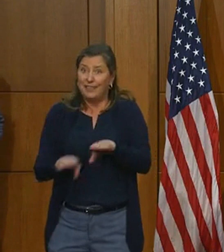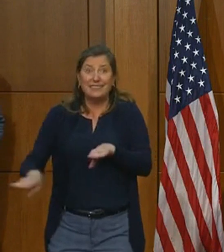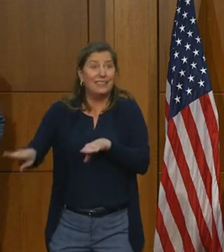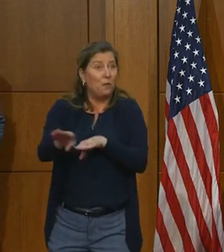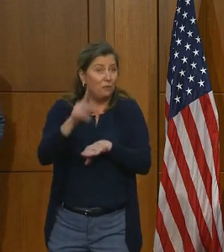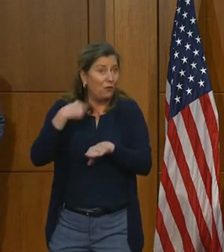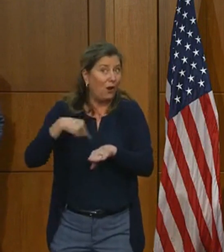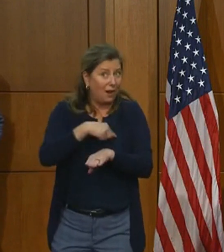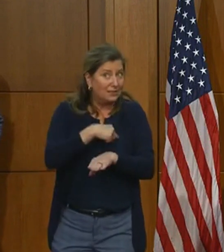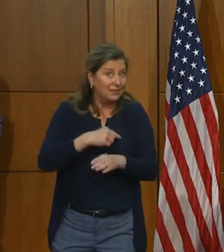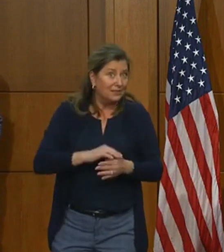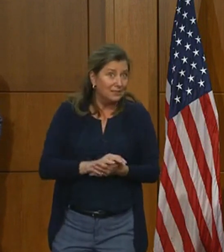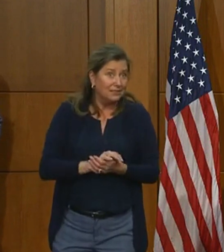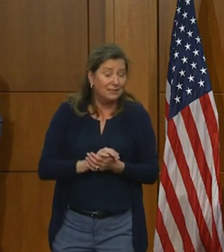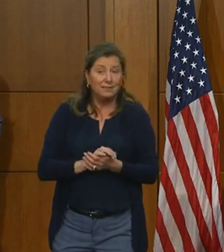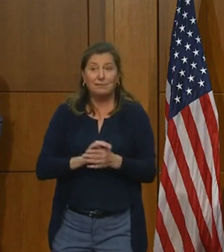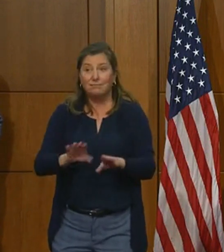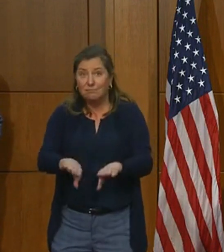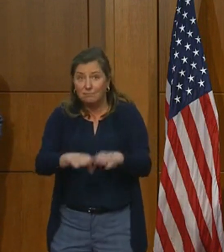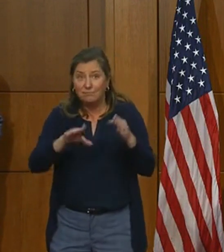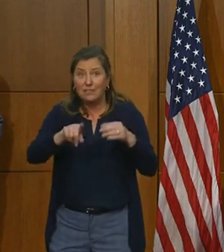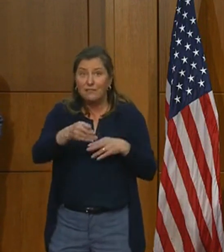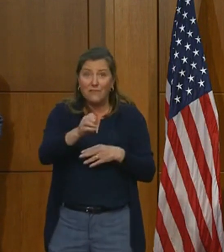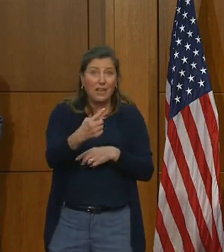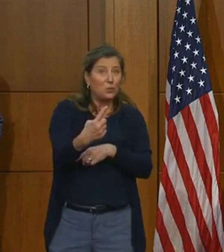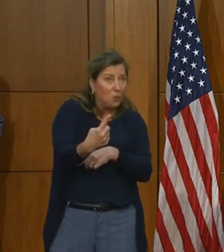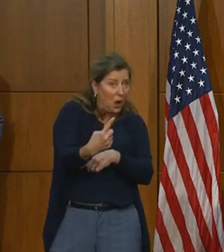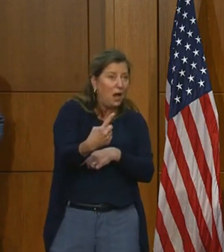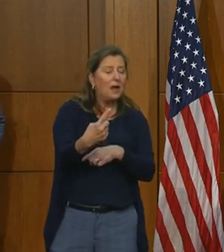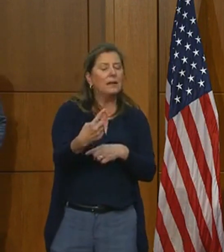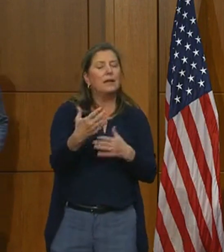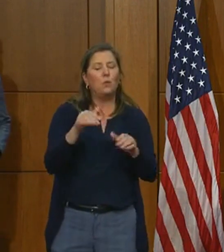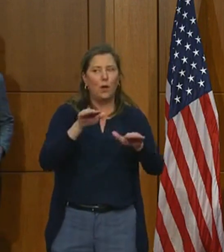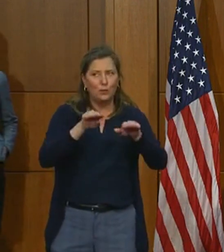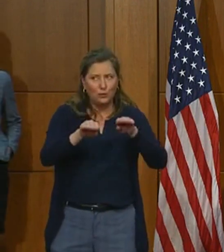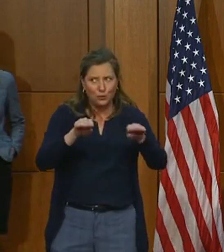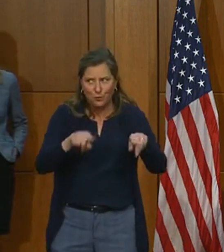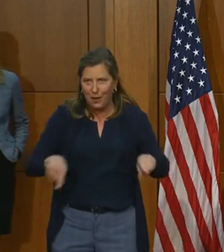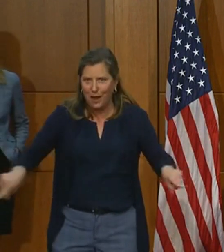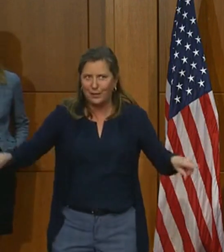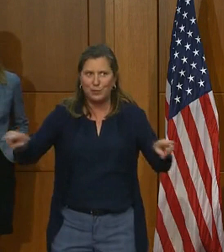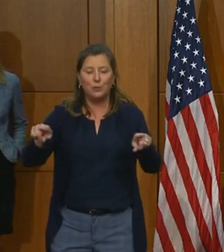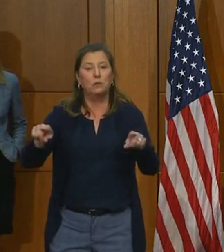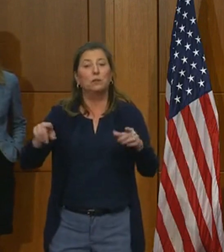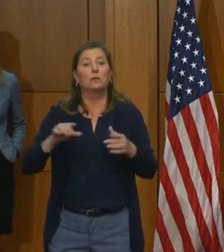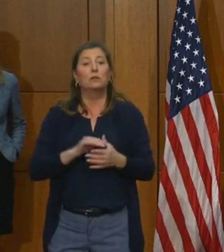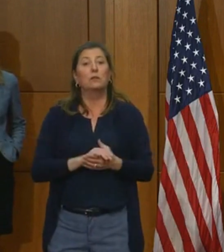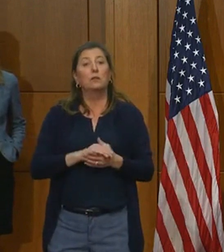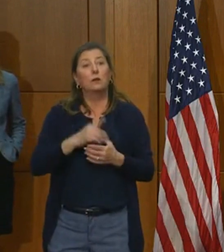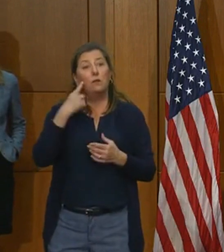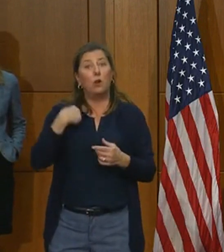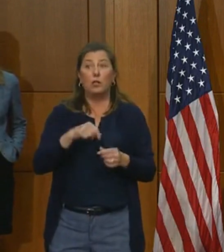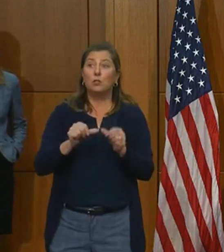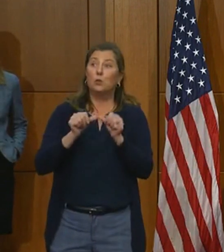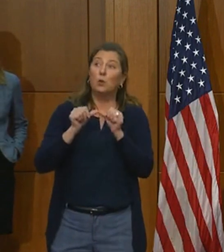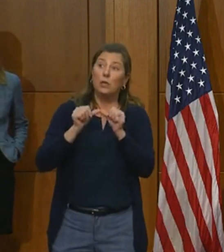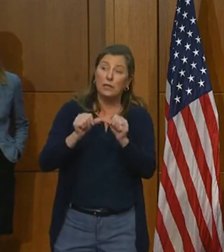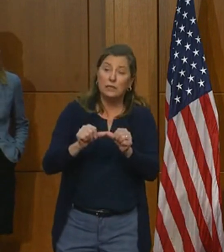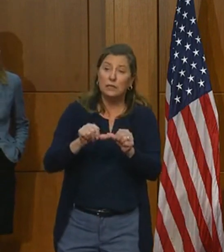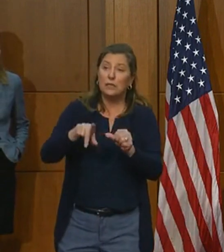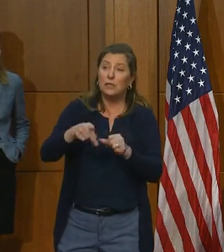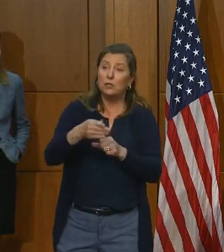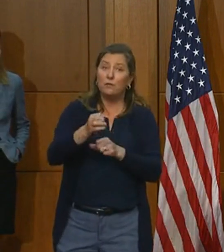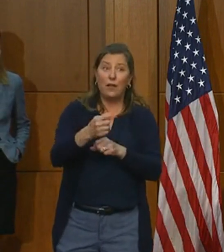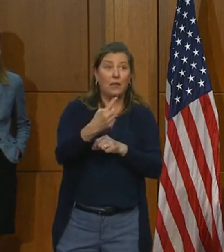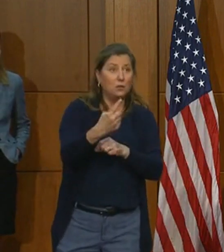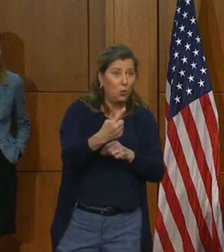for us moving into phase one, and I just wanted to remind all of you, in order to continue in phase